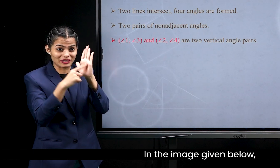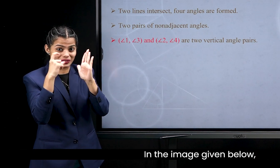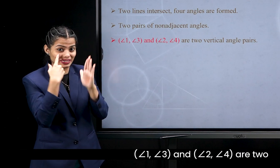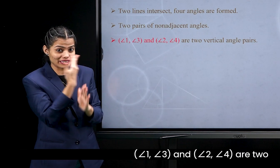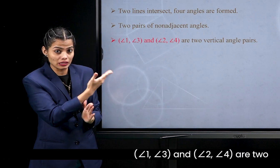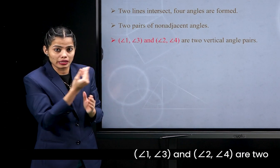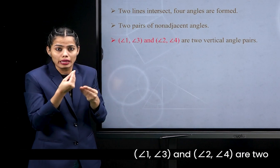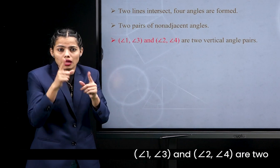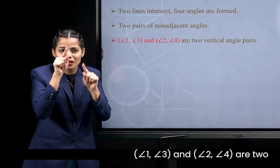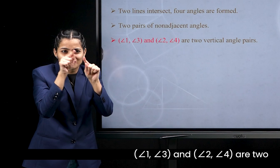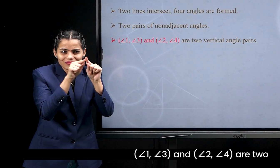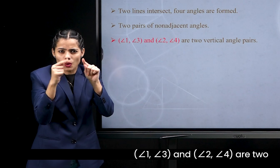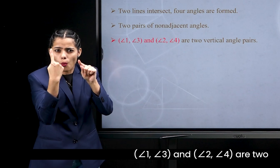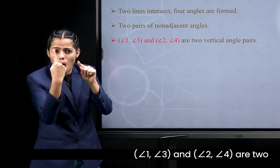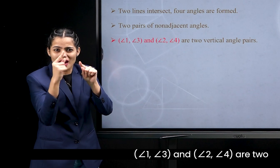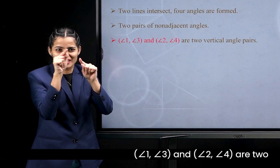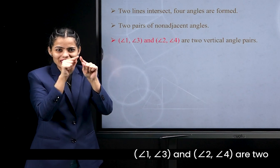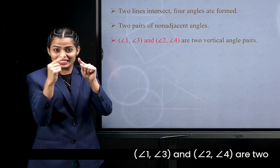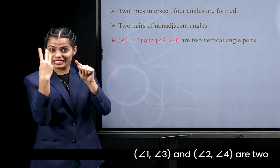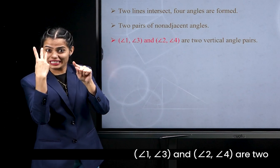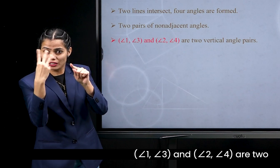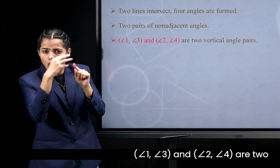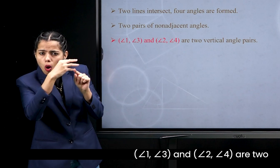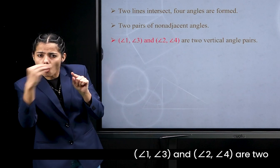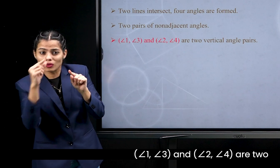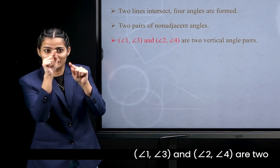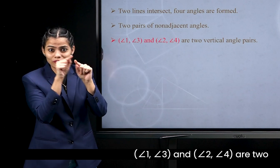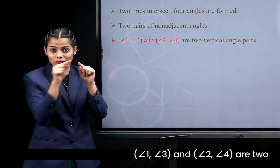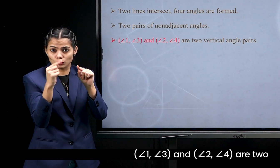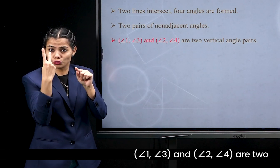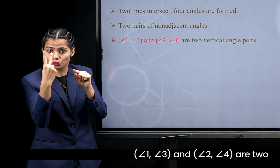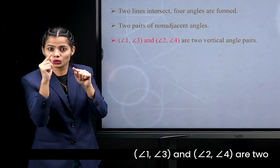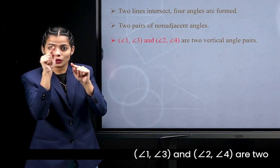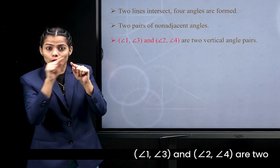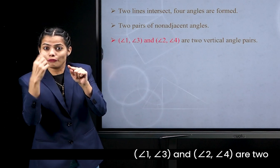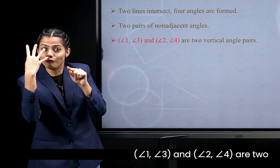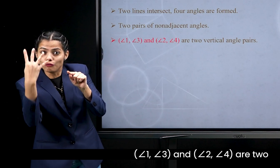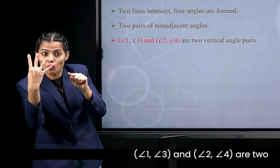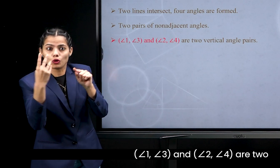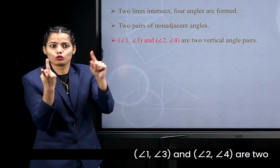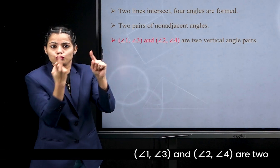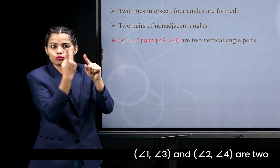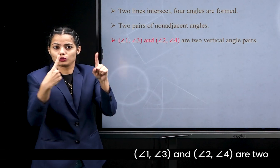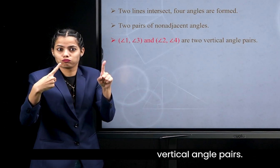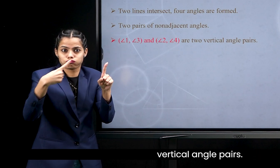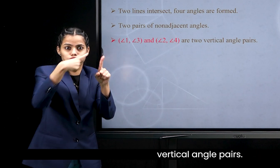below, angle 1, angle 3 and angle 2 Angle 4 are two vertical